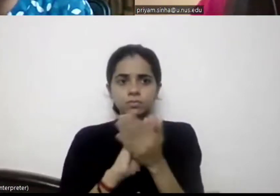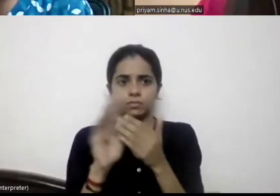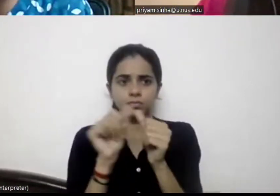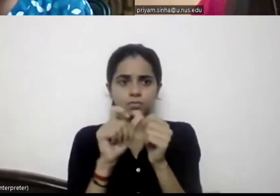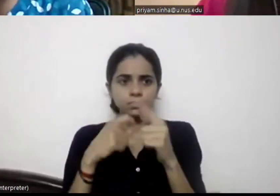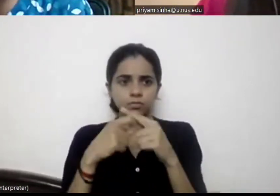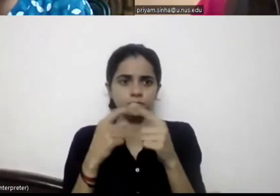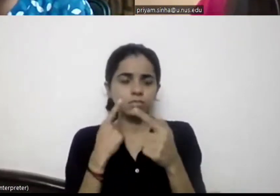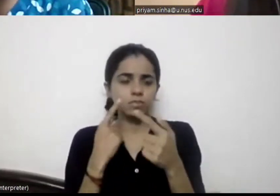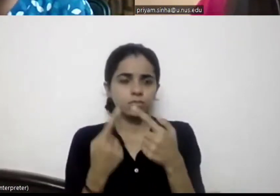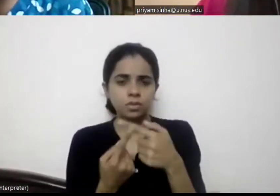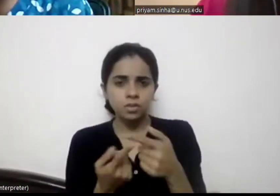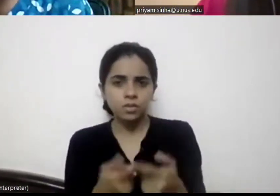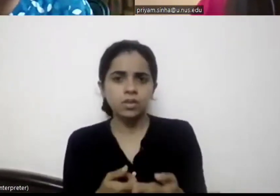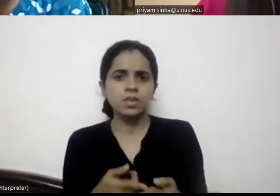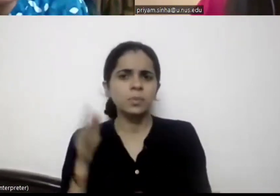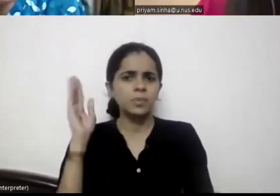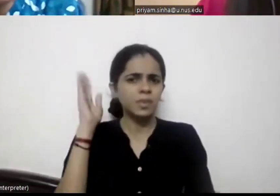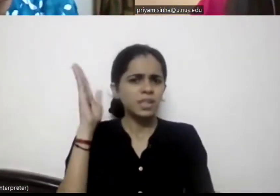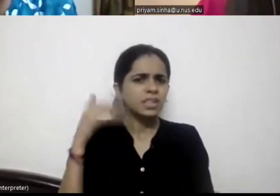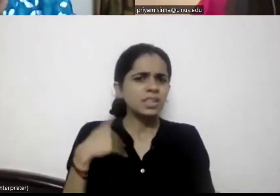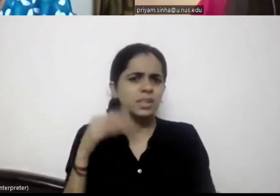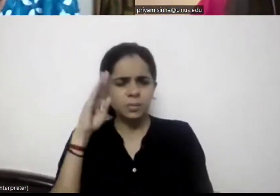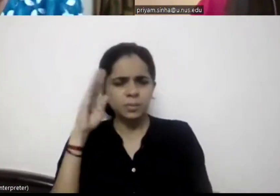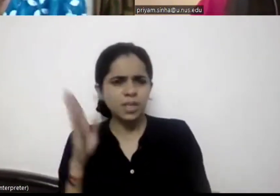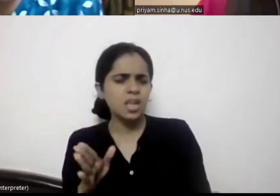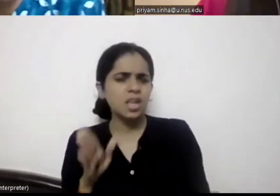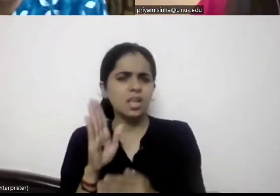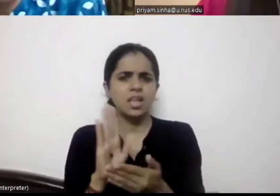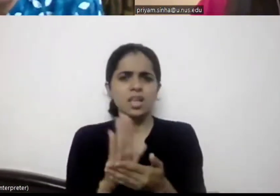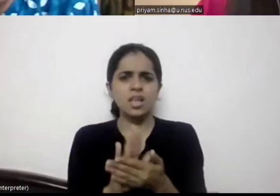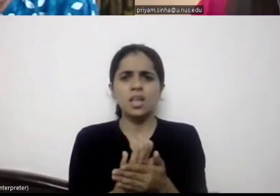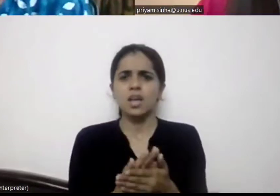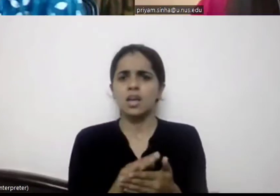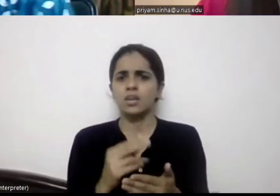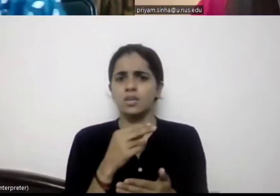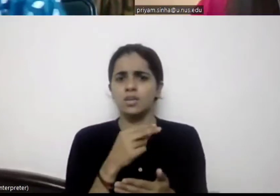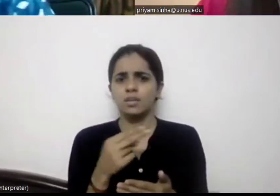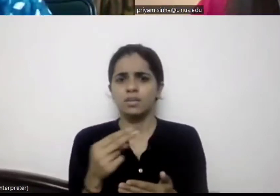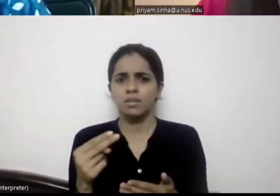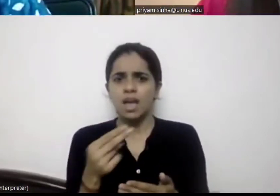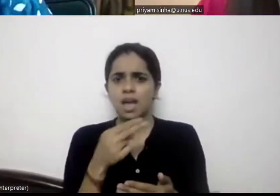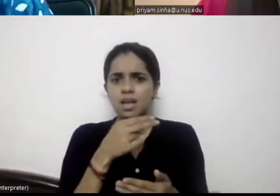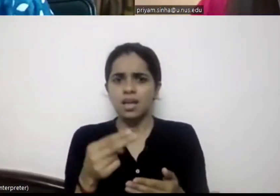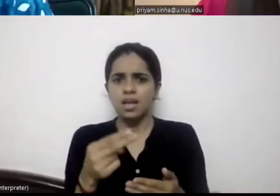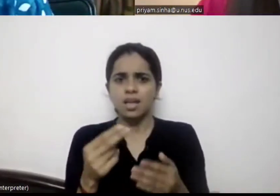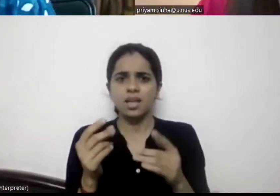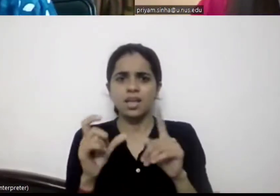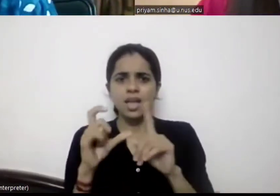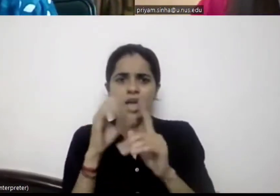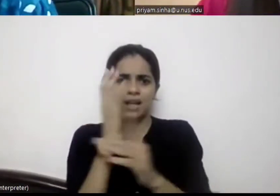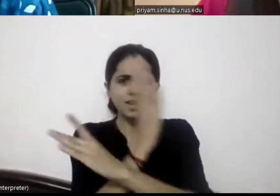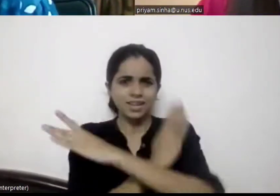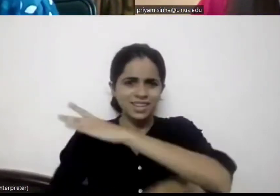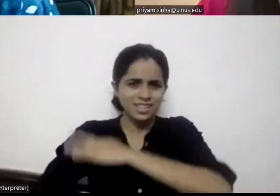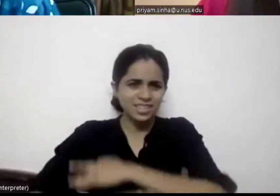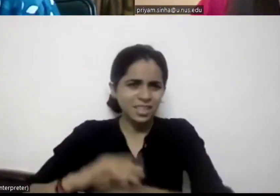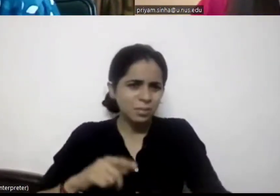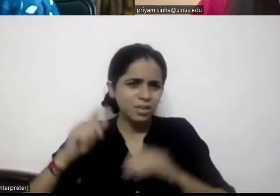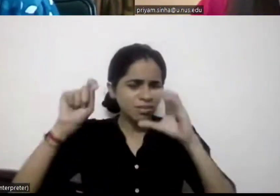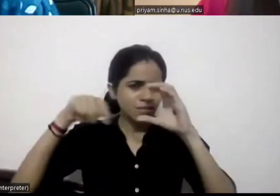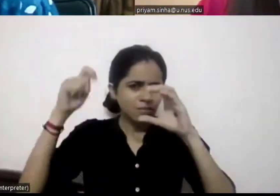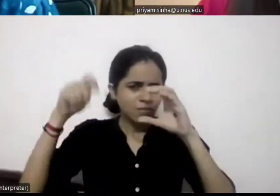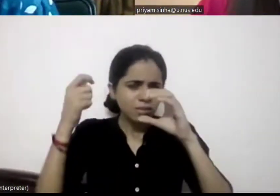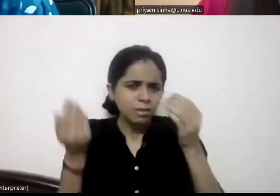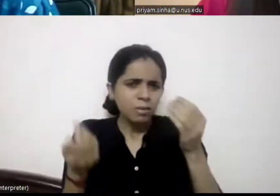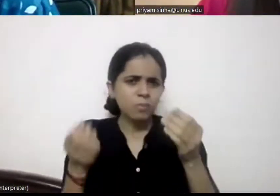Hi, I wanted to ask about the representation of the disabled in Andhadhun. How do we, is it a representation of the disabled?